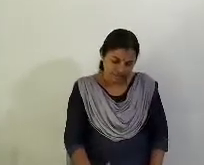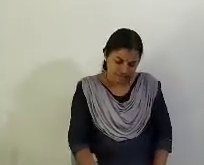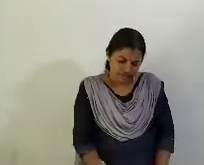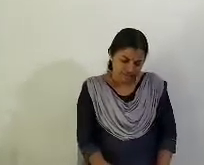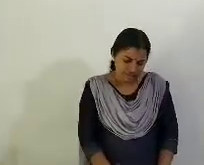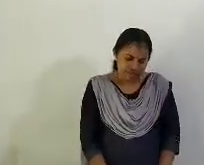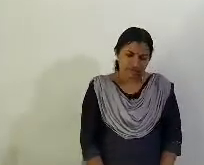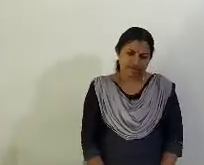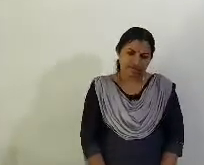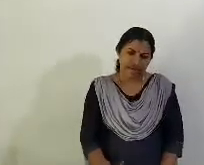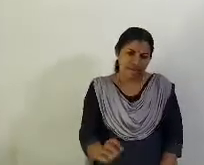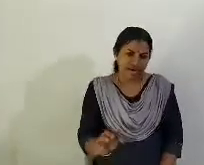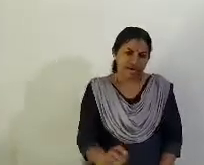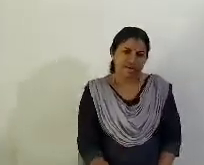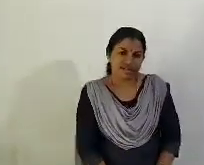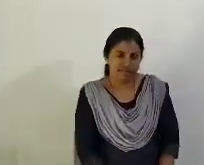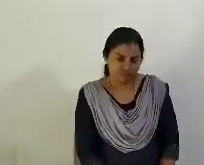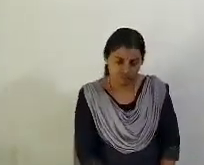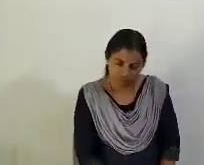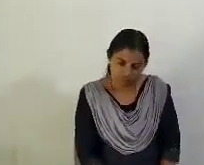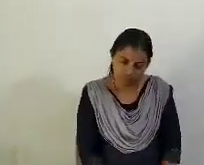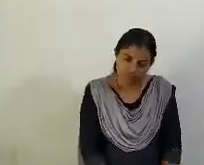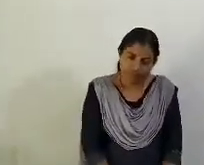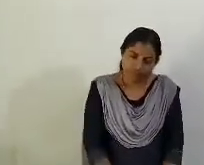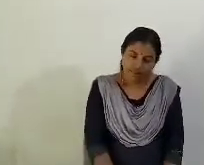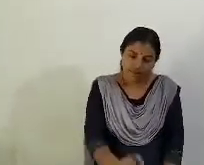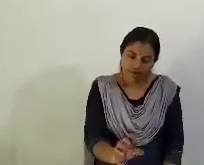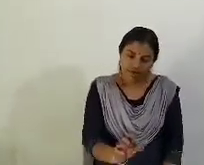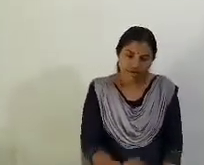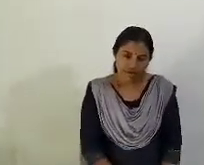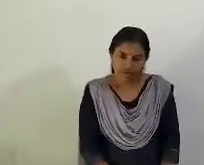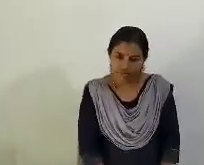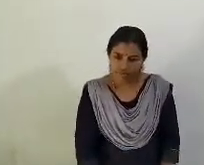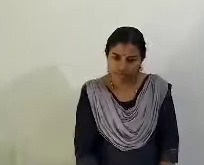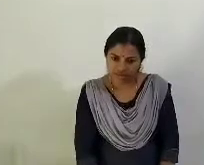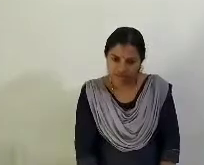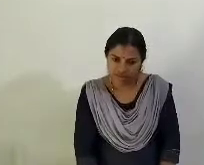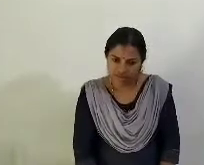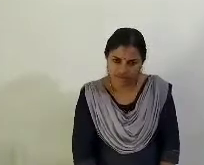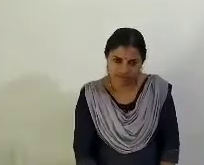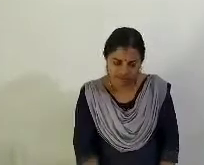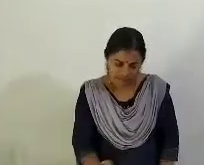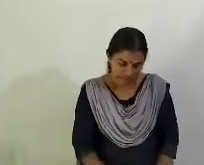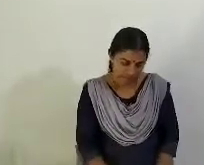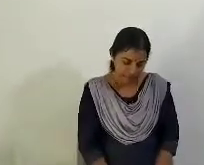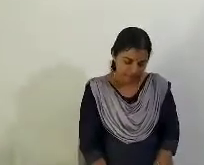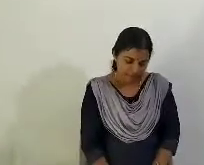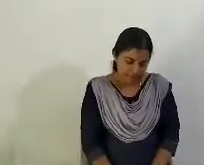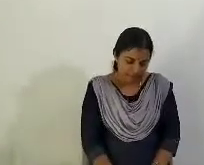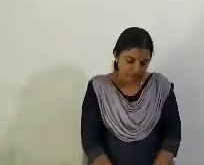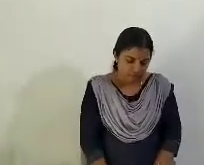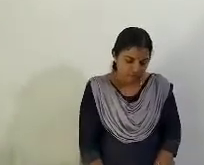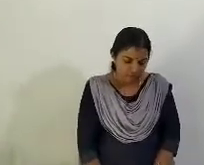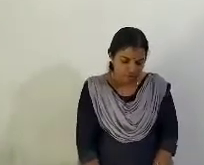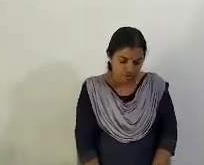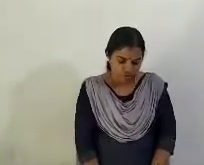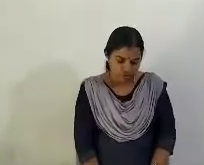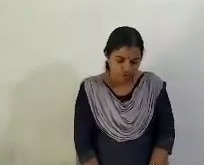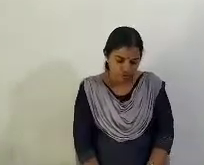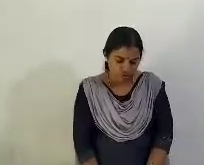Here just a paragraph, sorry not an advertisement is given here, just I am reading it. We solicit logos